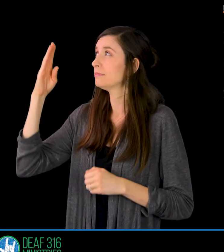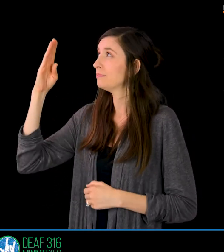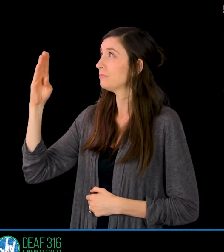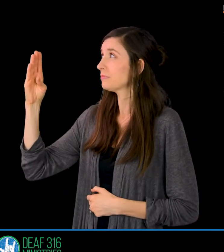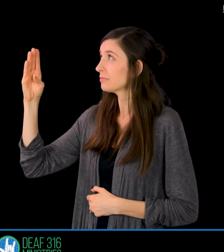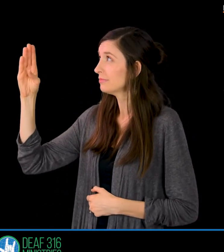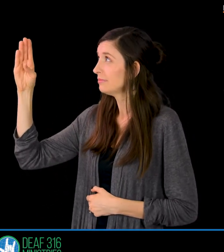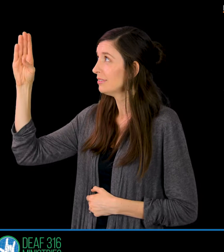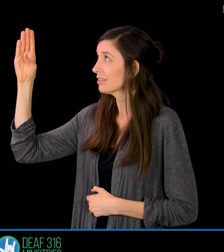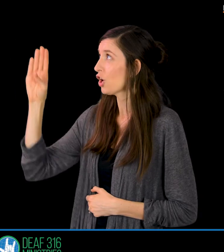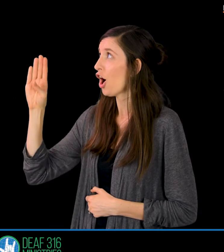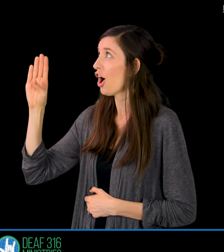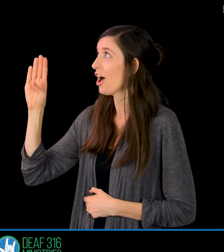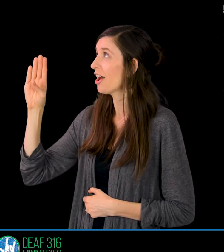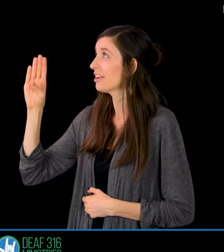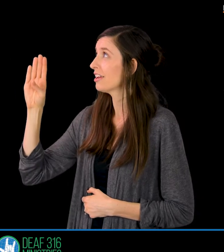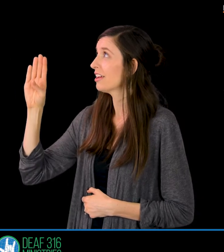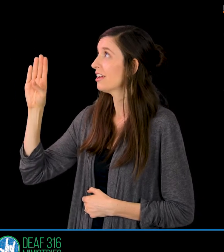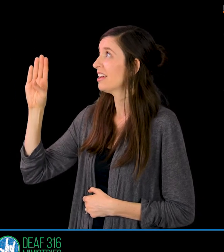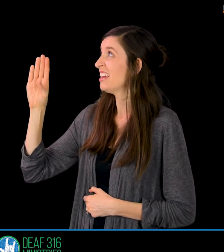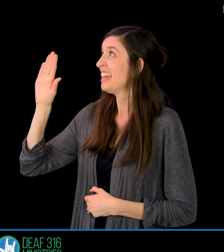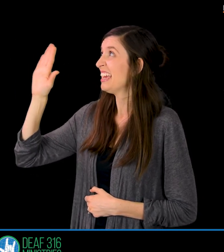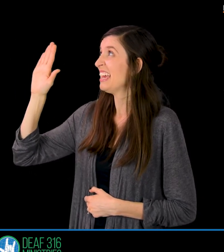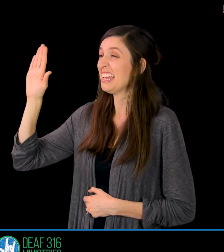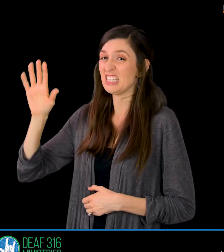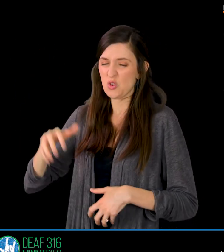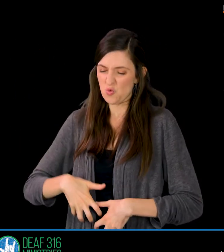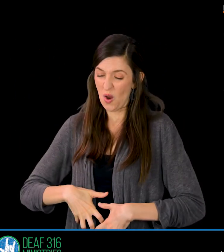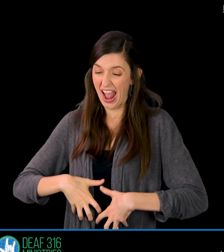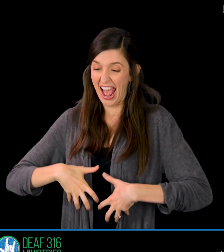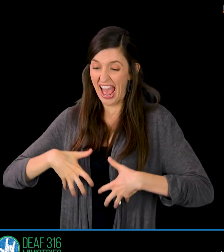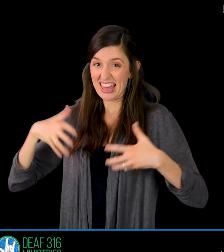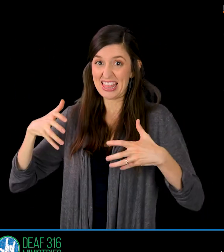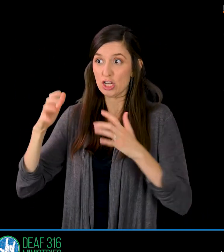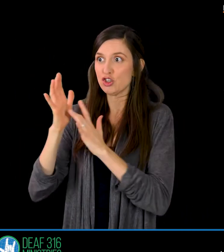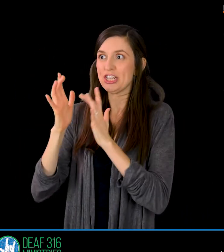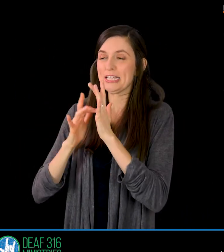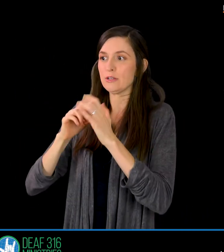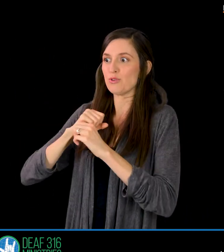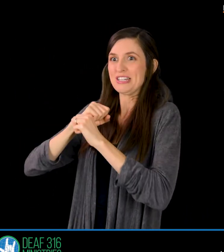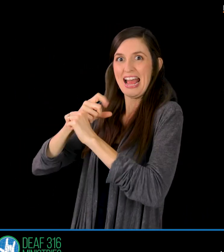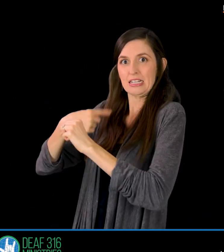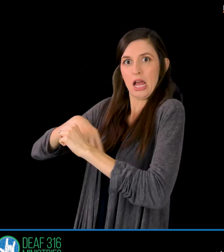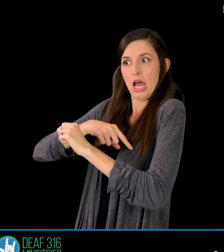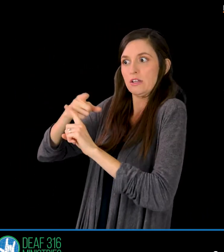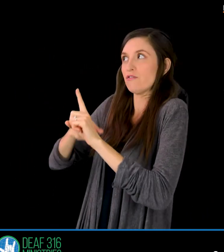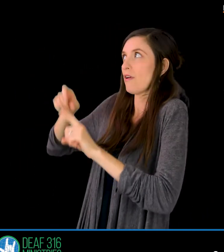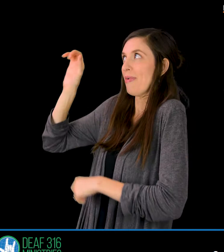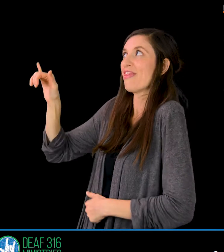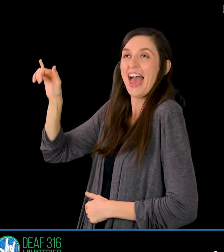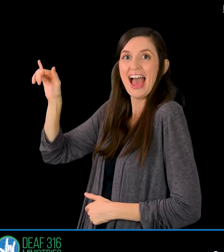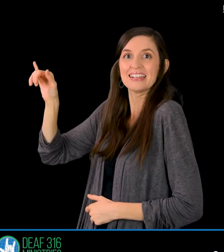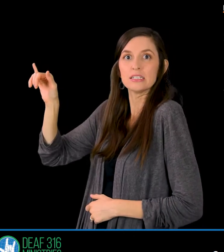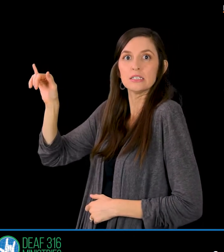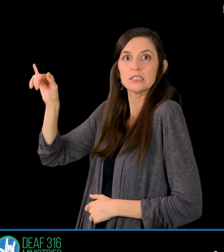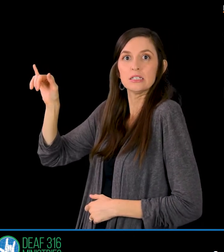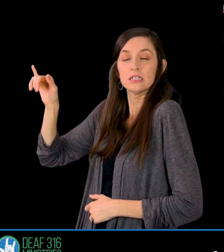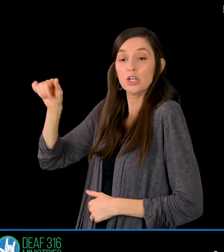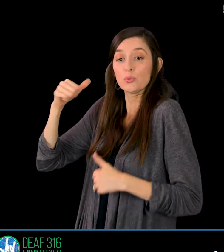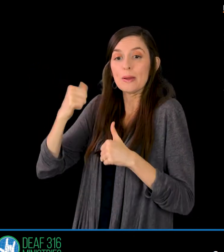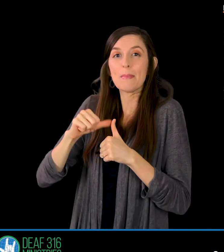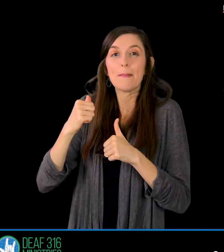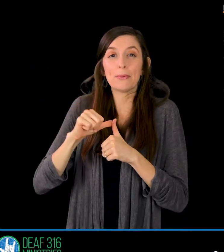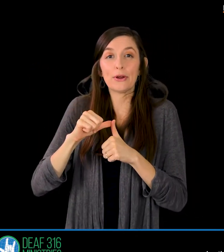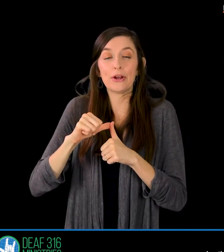are then much more shall we be saved by him from the wrath of God so remember in